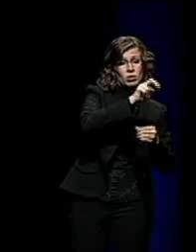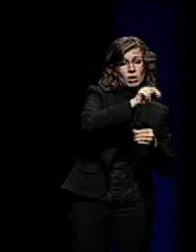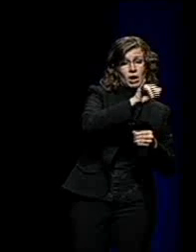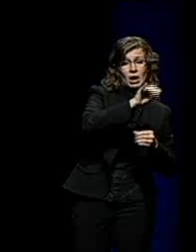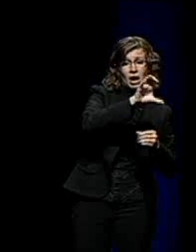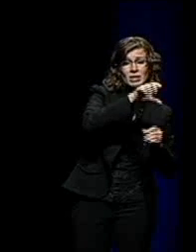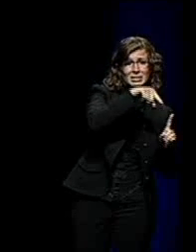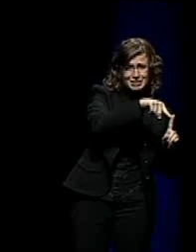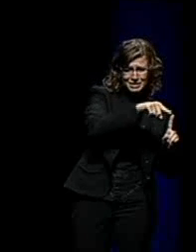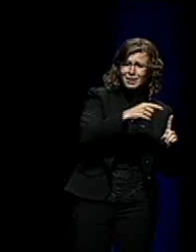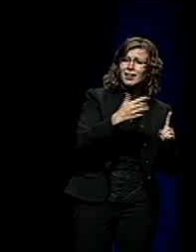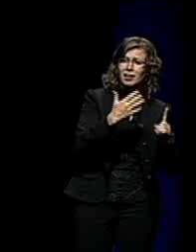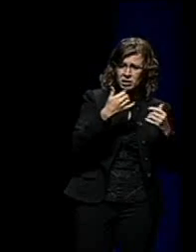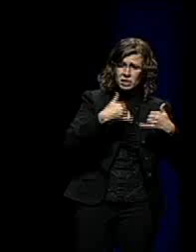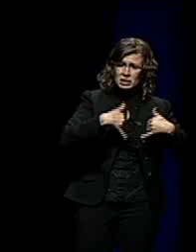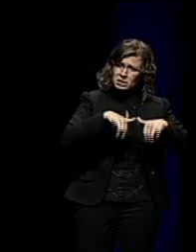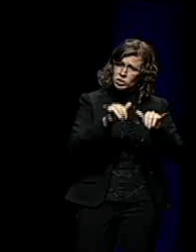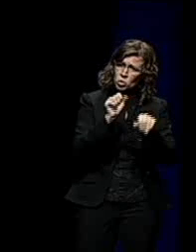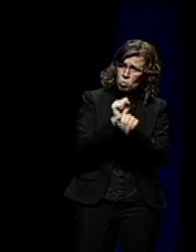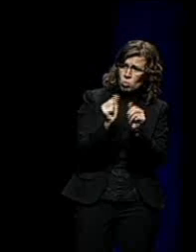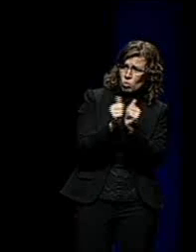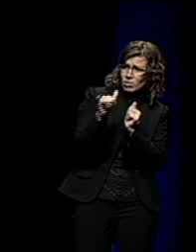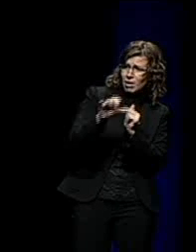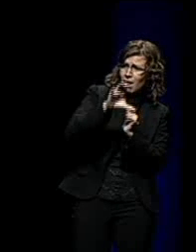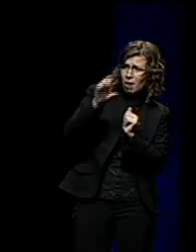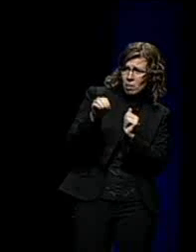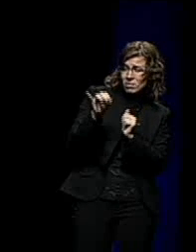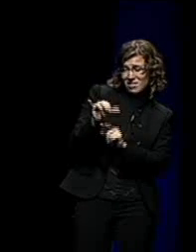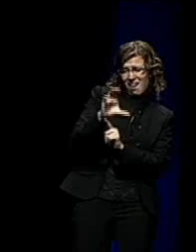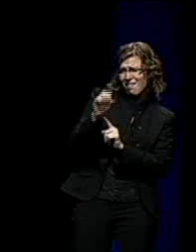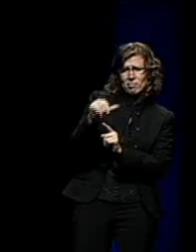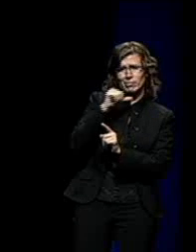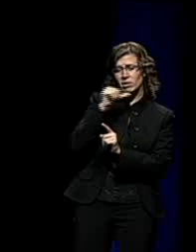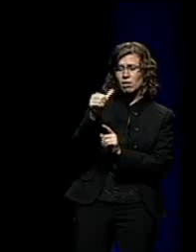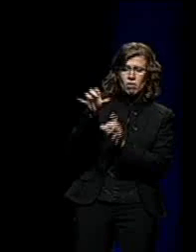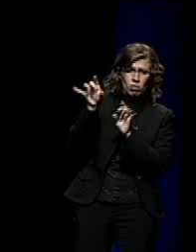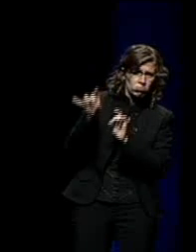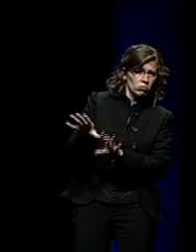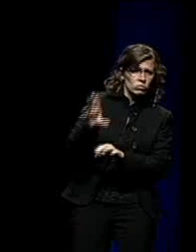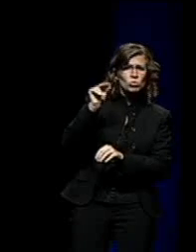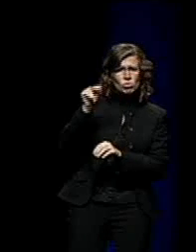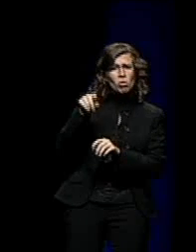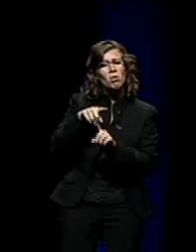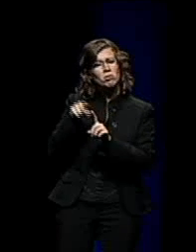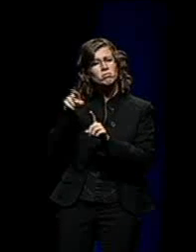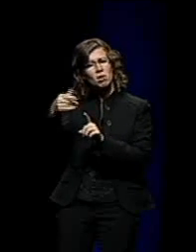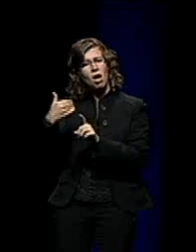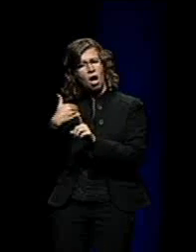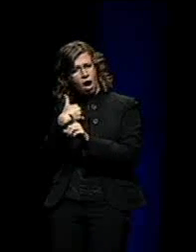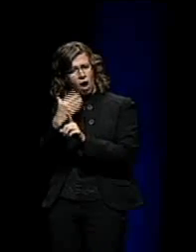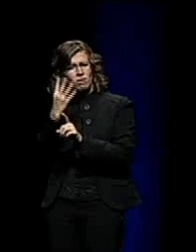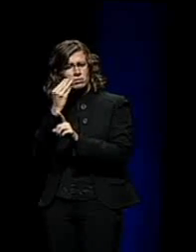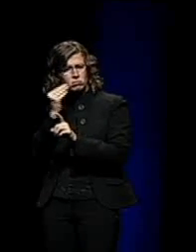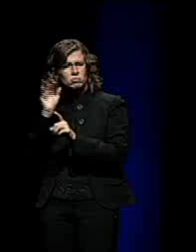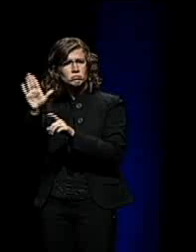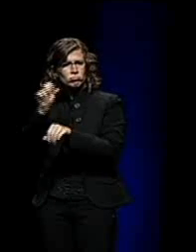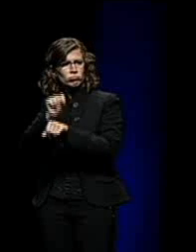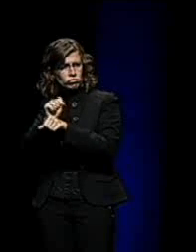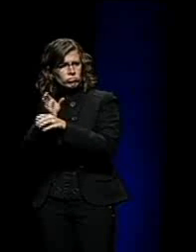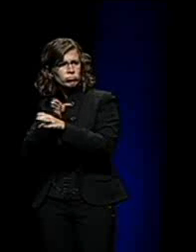bad, but we felt that we needed a company that had expertise in performance testing. And it's very common for test